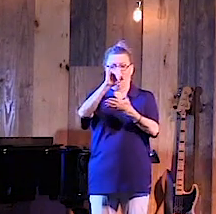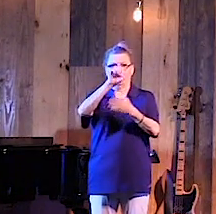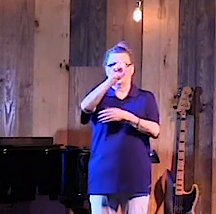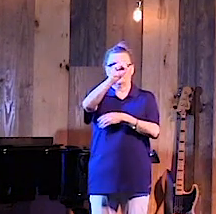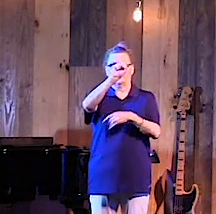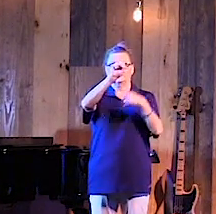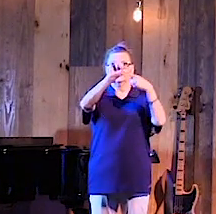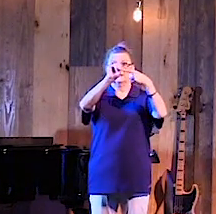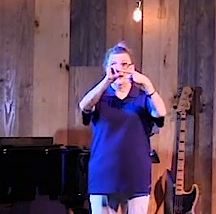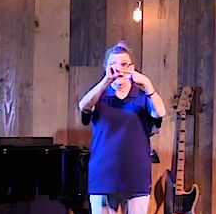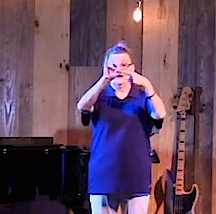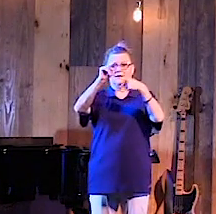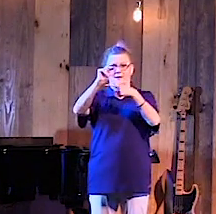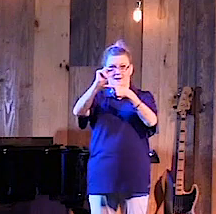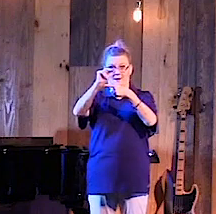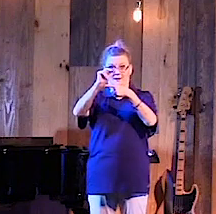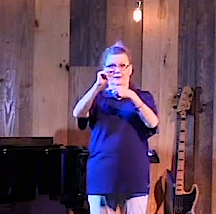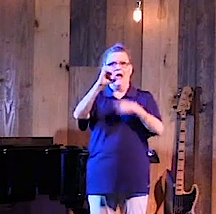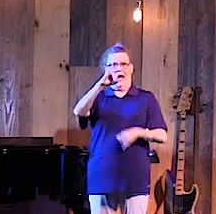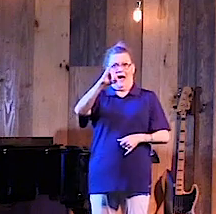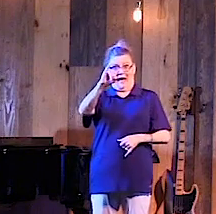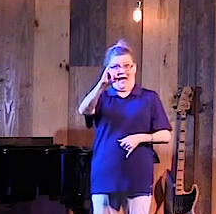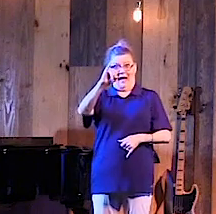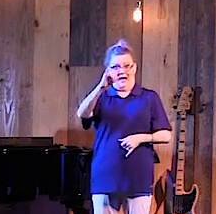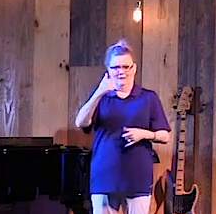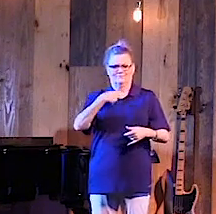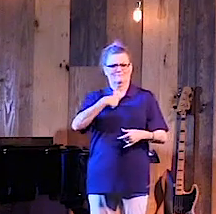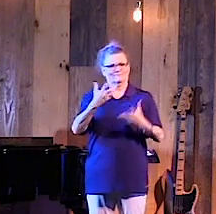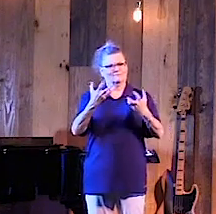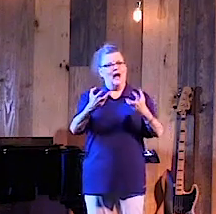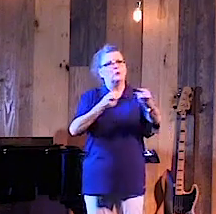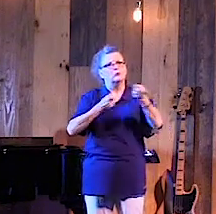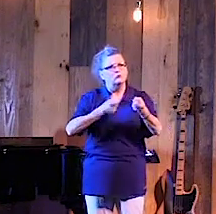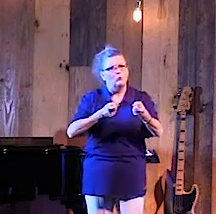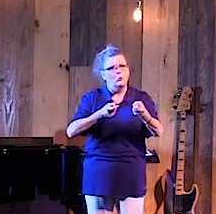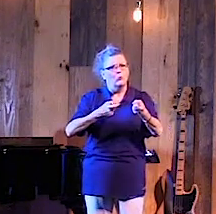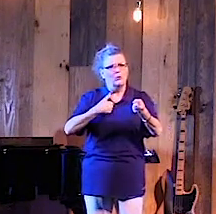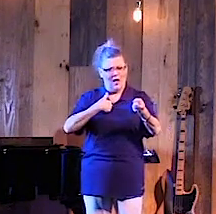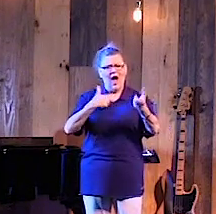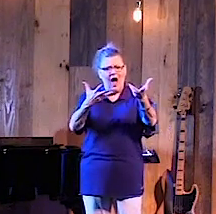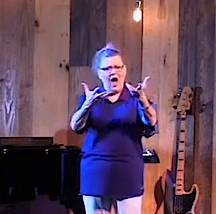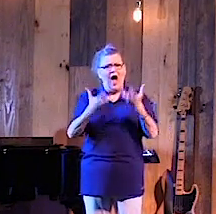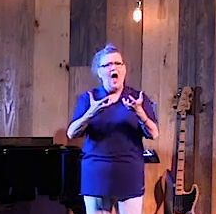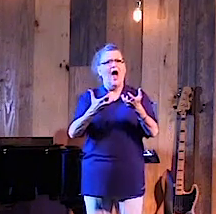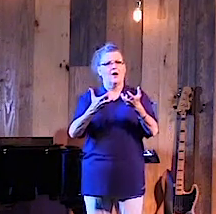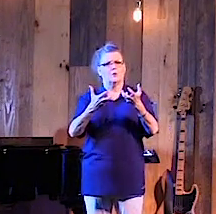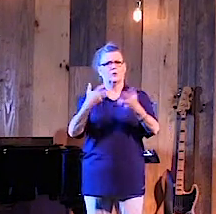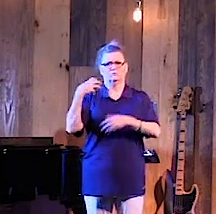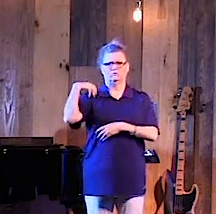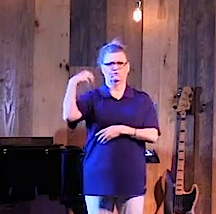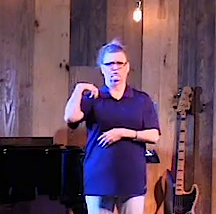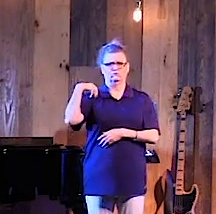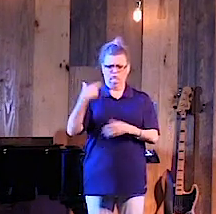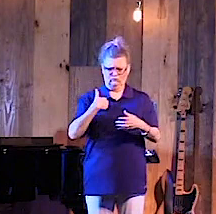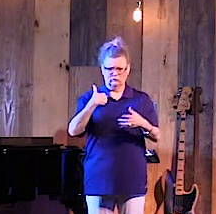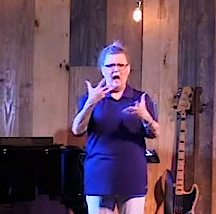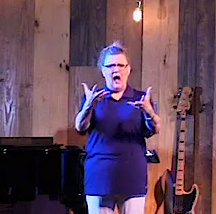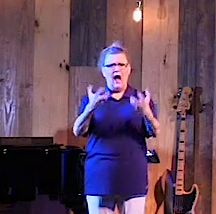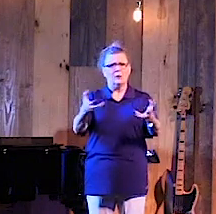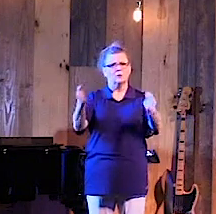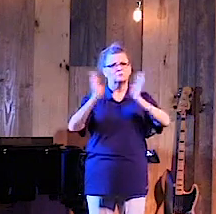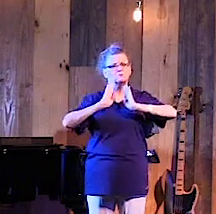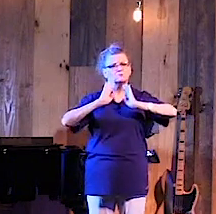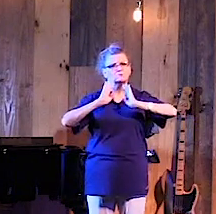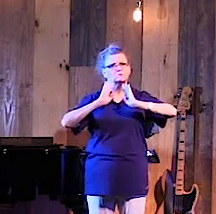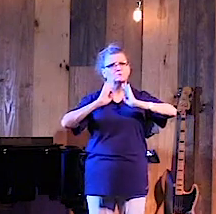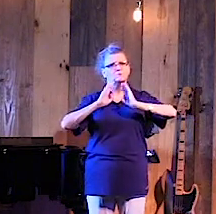problem because sin means that I want to be in charge. I want to be in control. I want to be the point. People think of sin